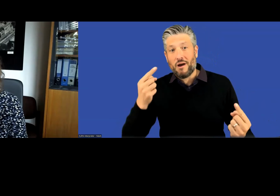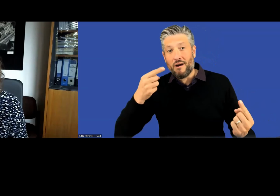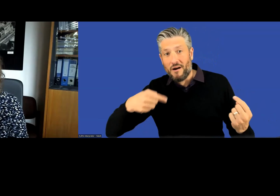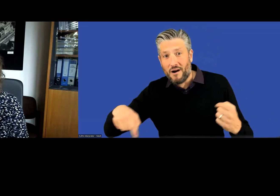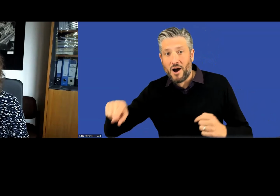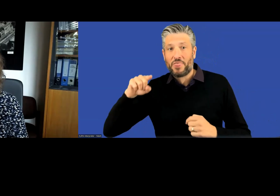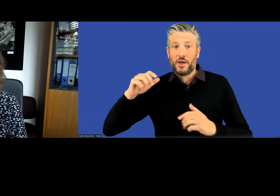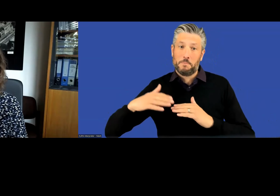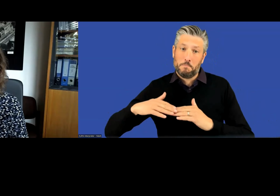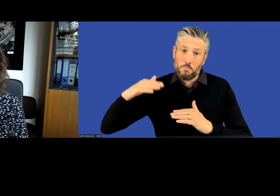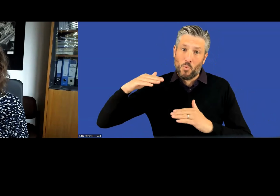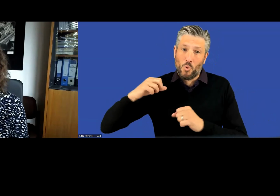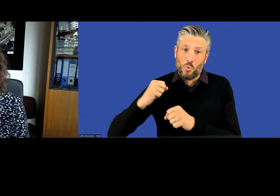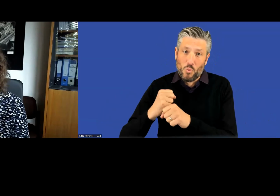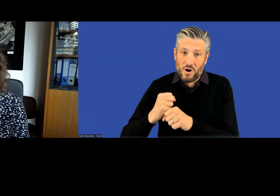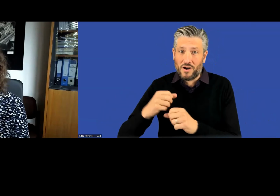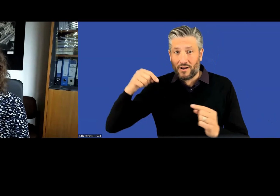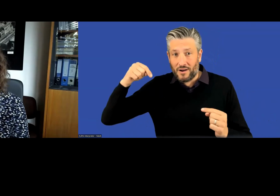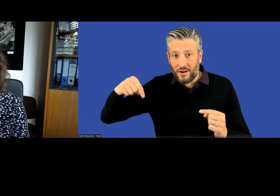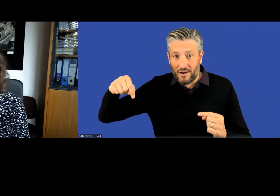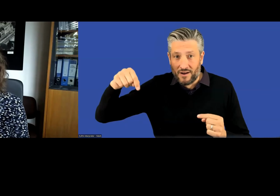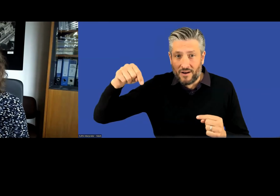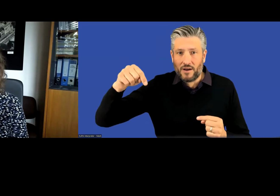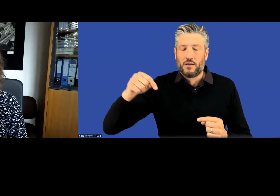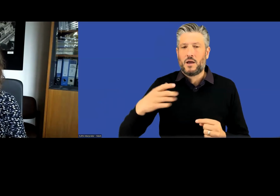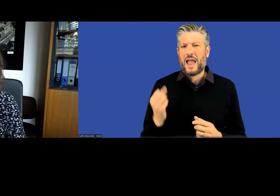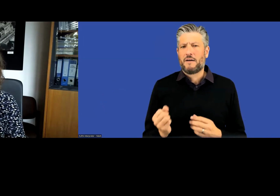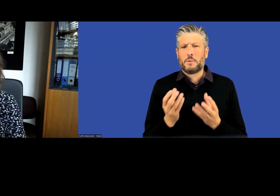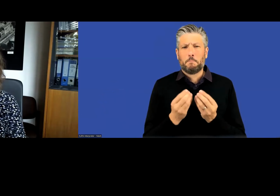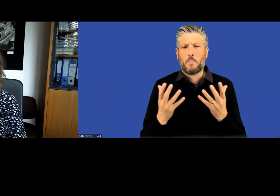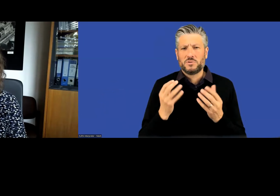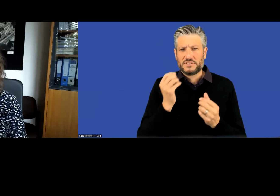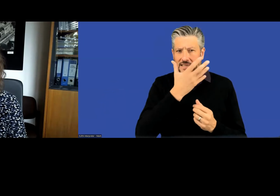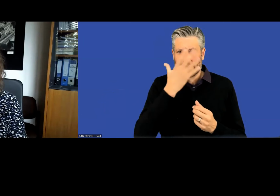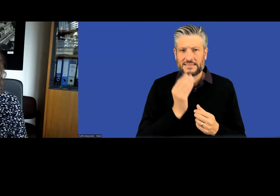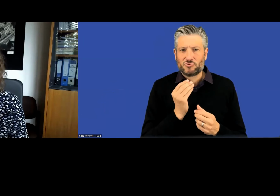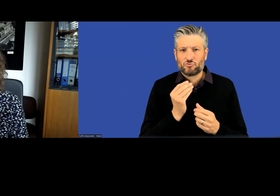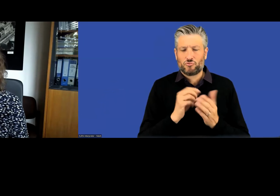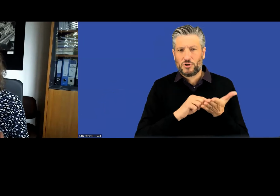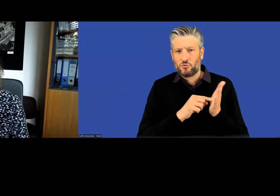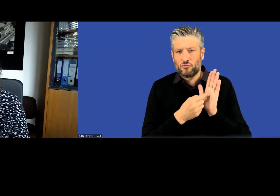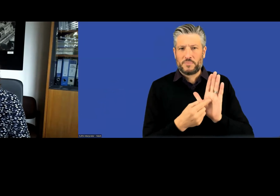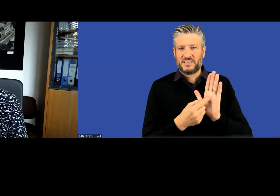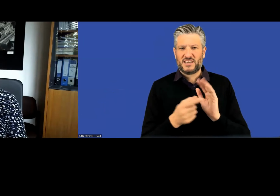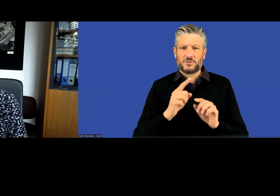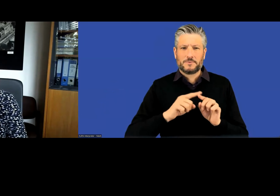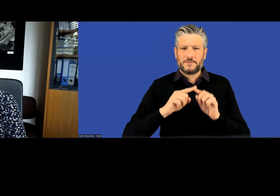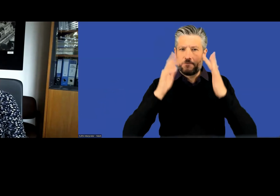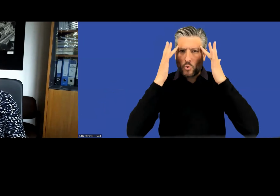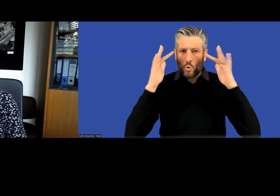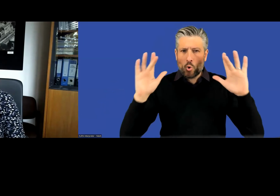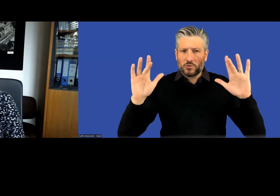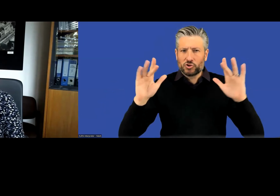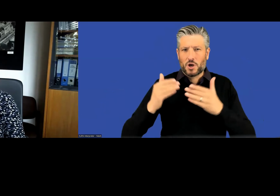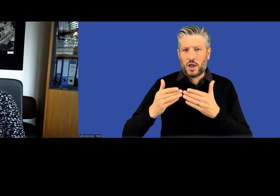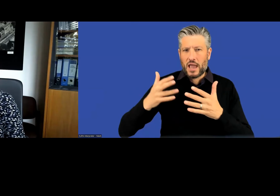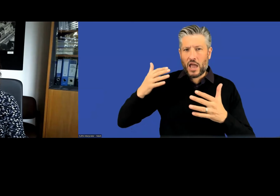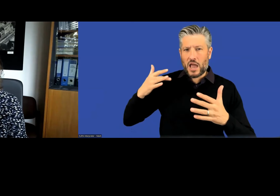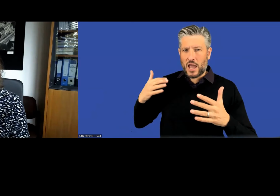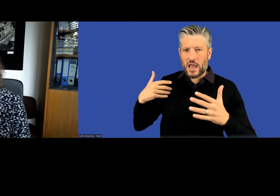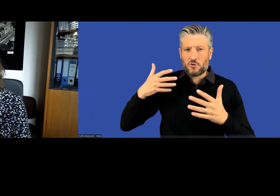is co-designing and developing multi-sensory representations of cultural heritage, which extend beyond the visual and the auditory